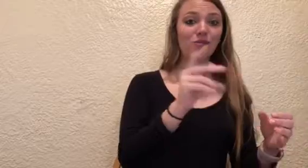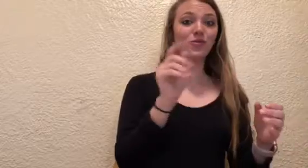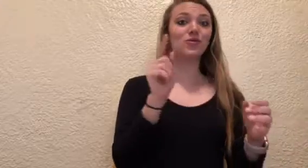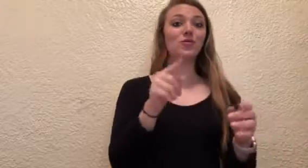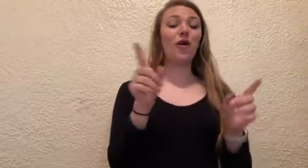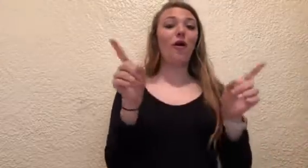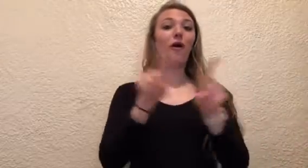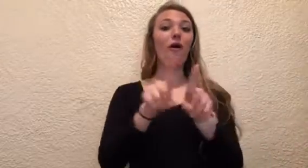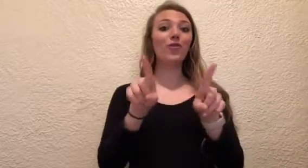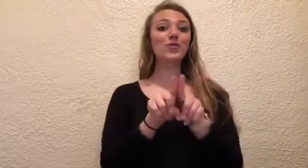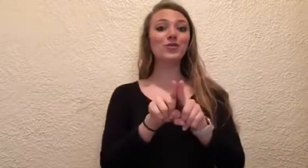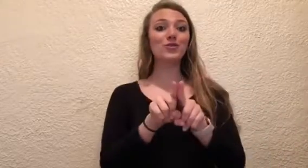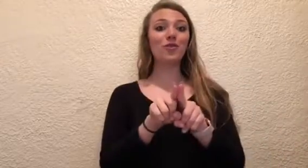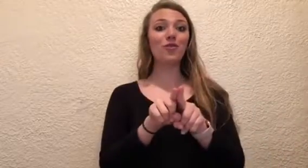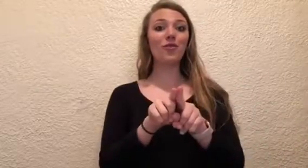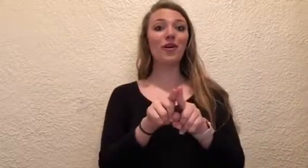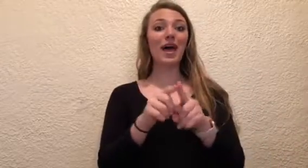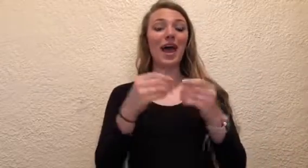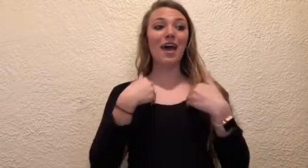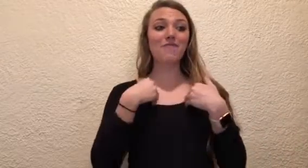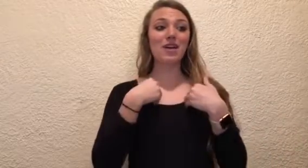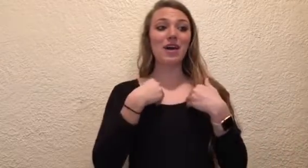4 magnifying glasses, okay?